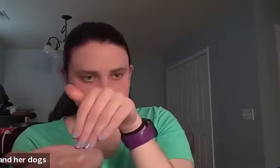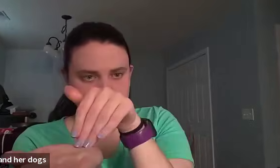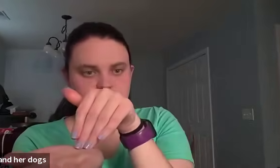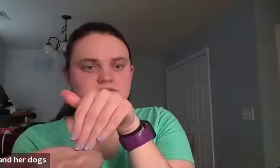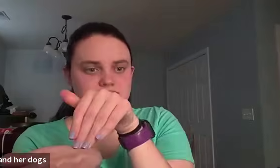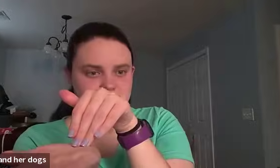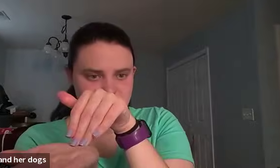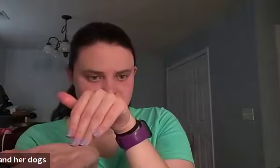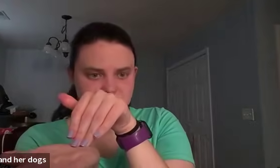3,000.